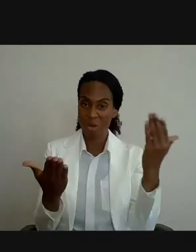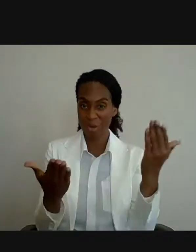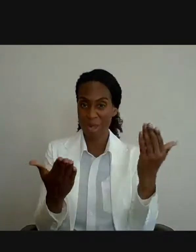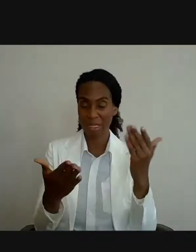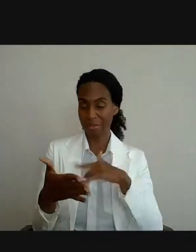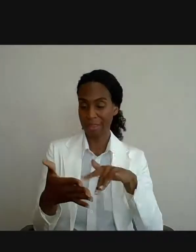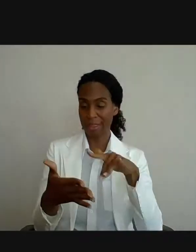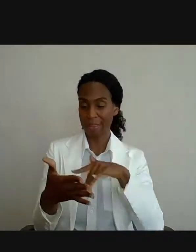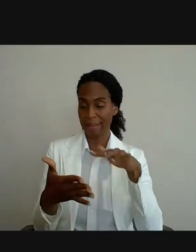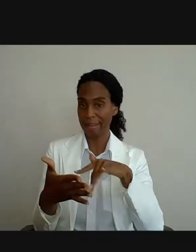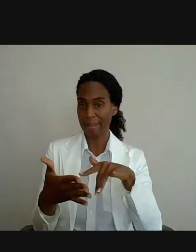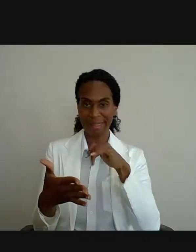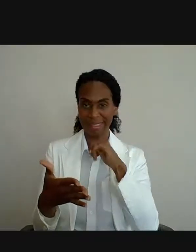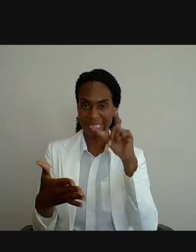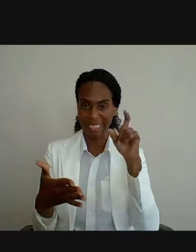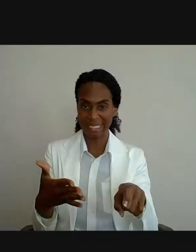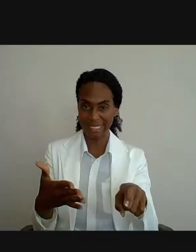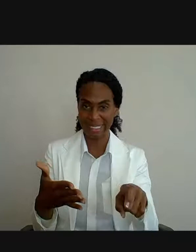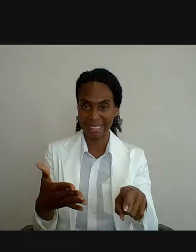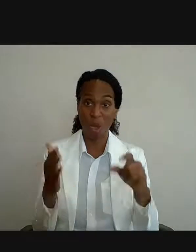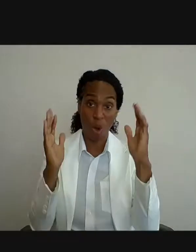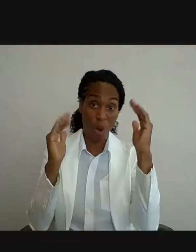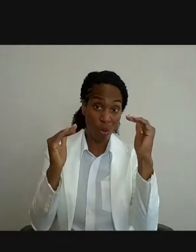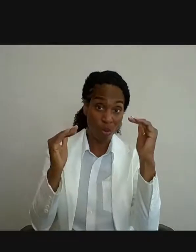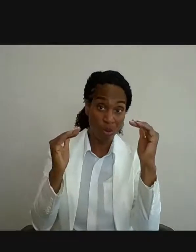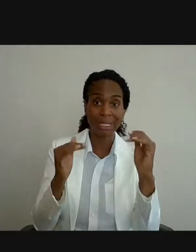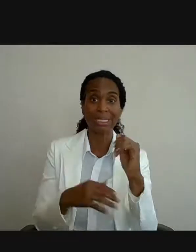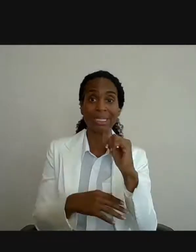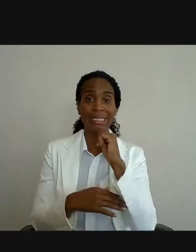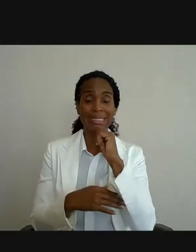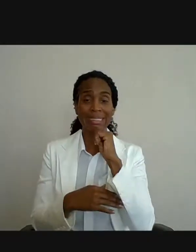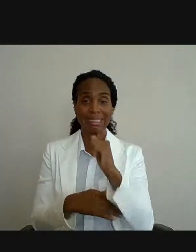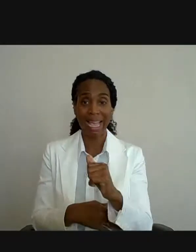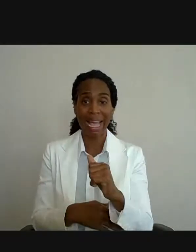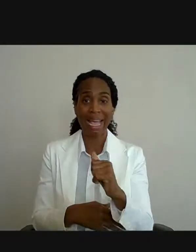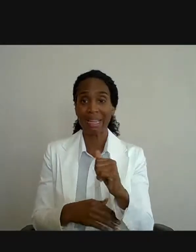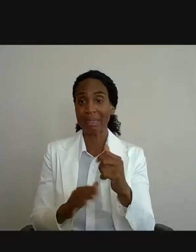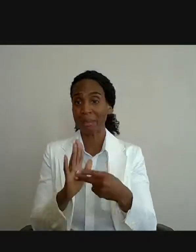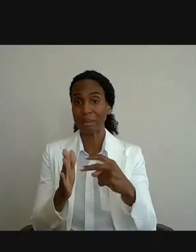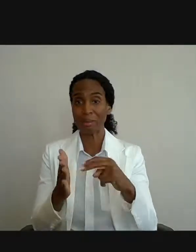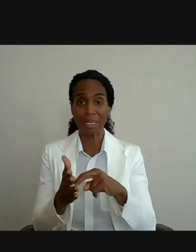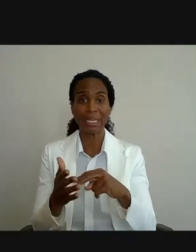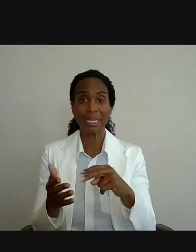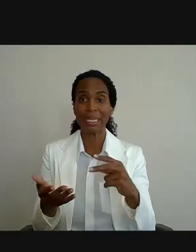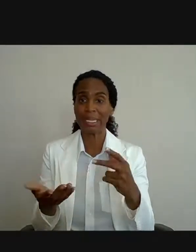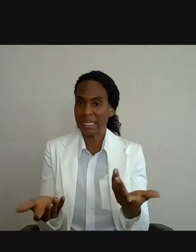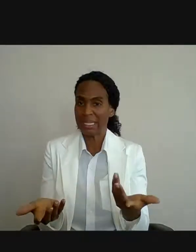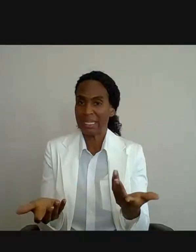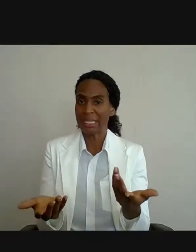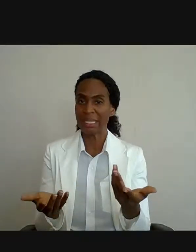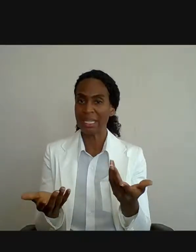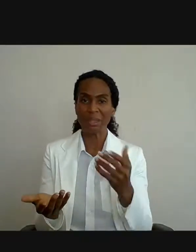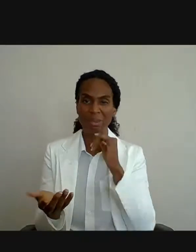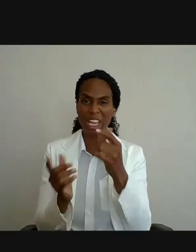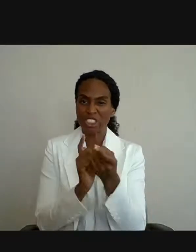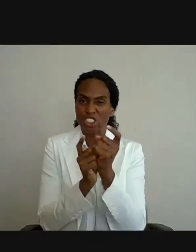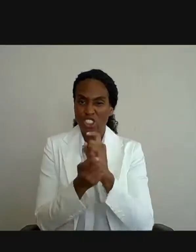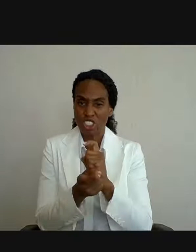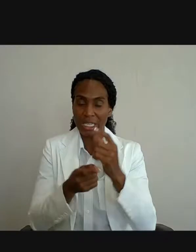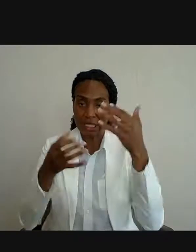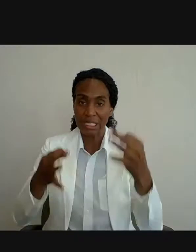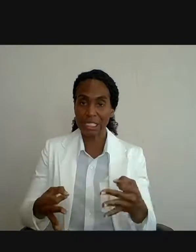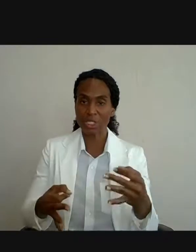won't be necessary. But it would not be responsible for us not to be constantly vigilant around